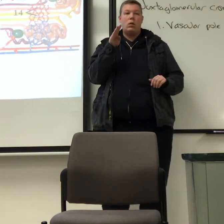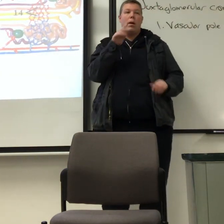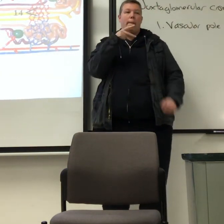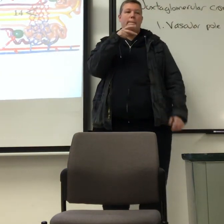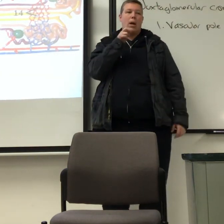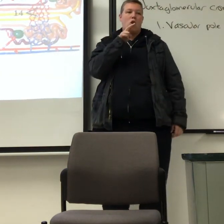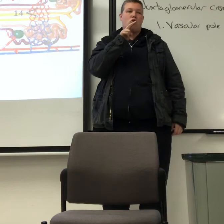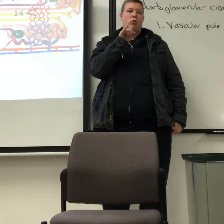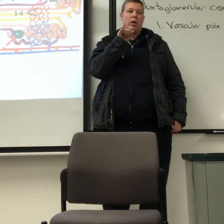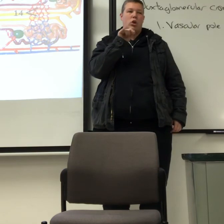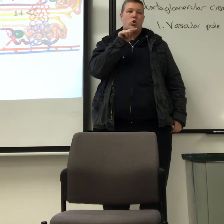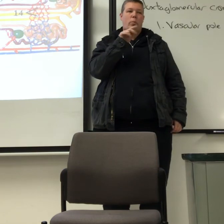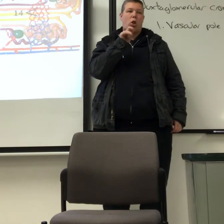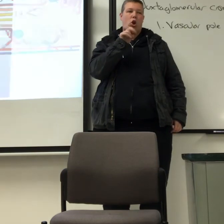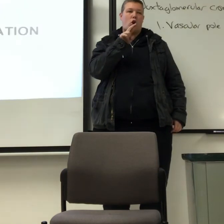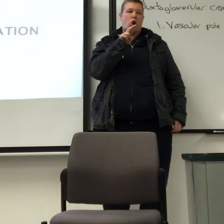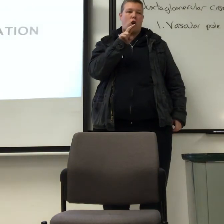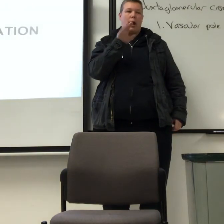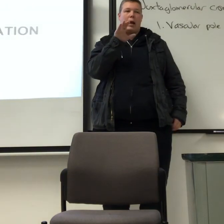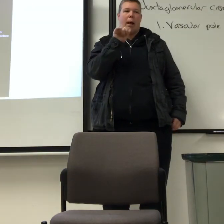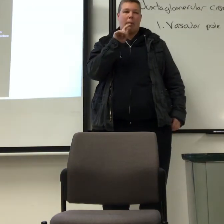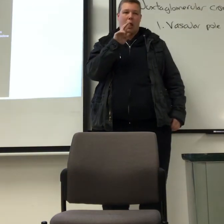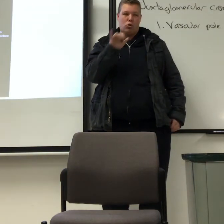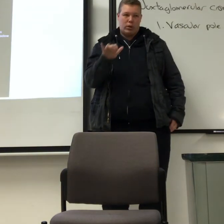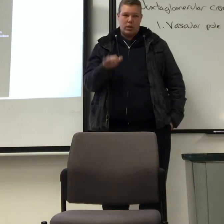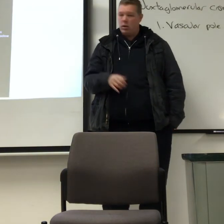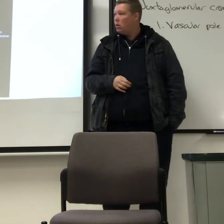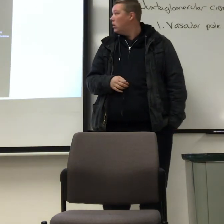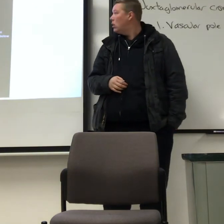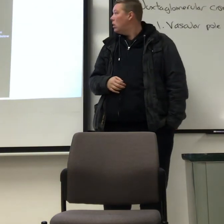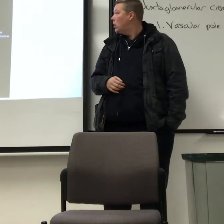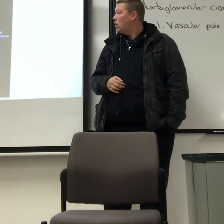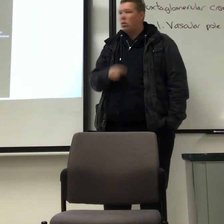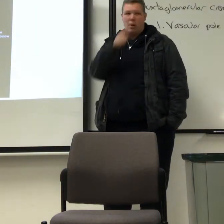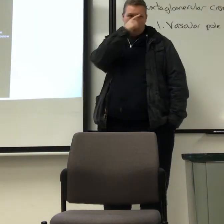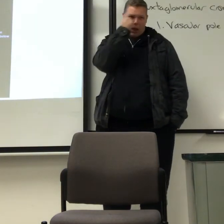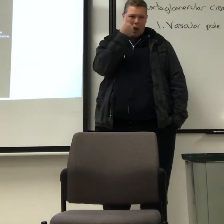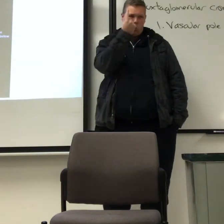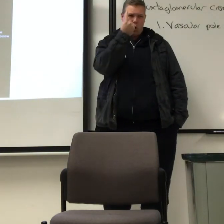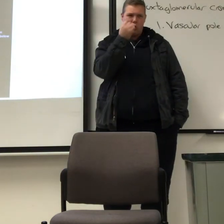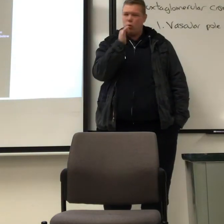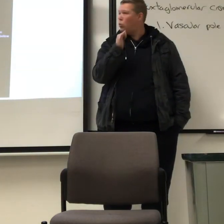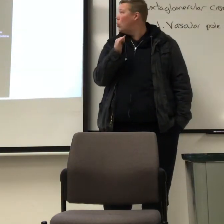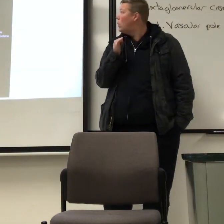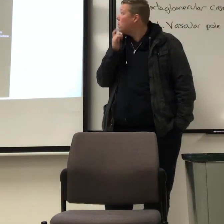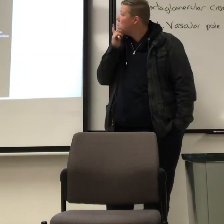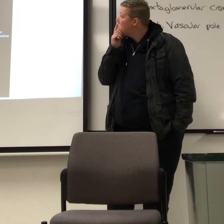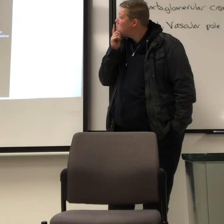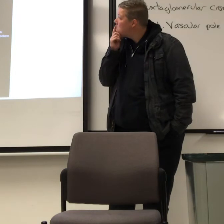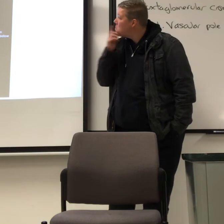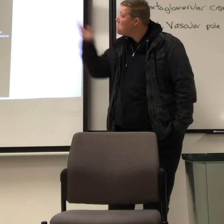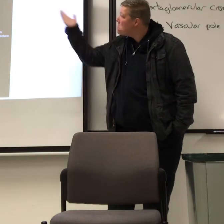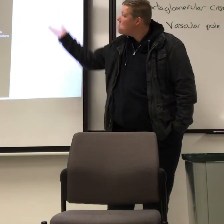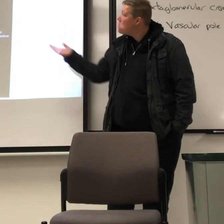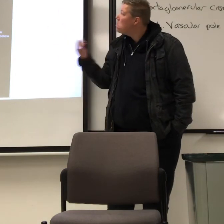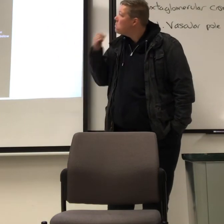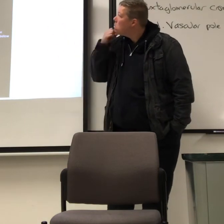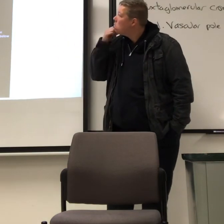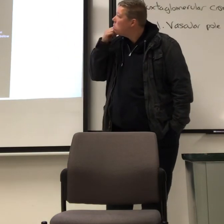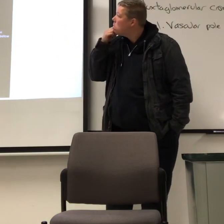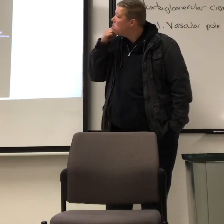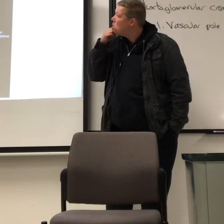Peritubular capillary. There's a black one that's labeled, so you can kind of like study that model. That model is